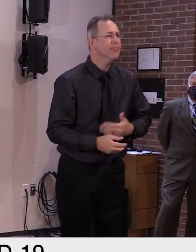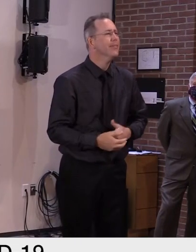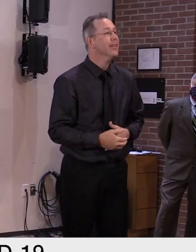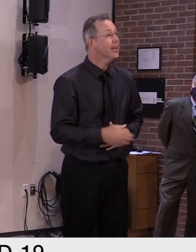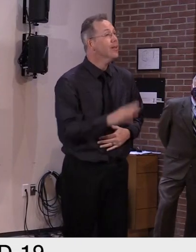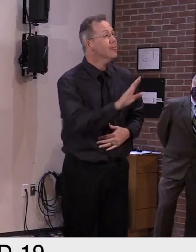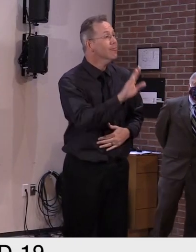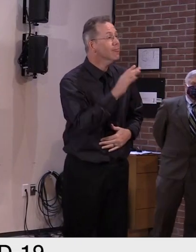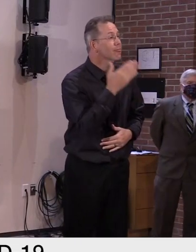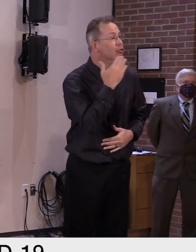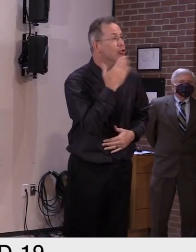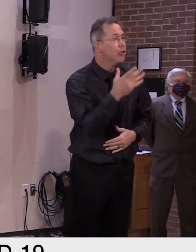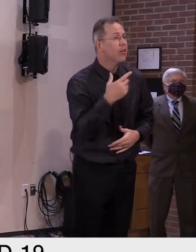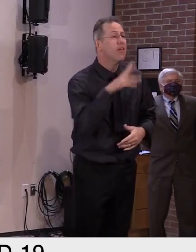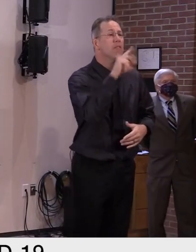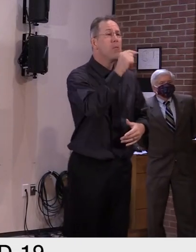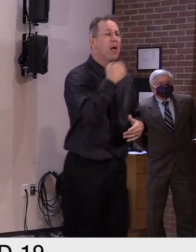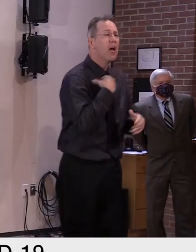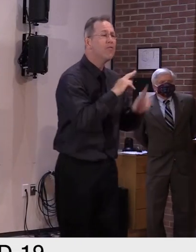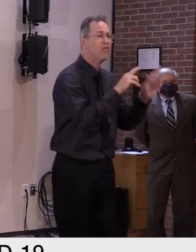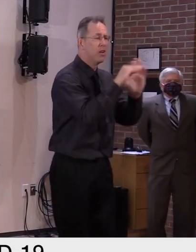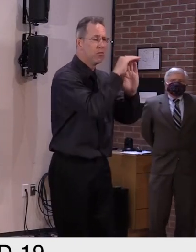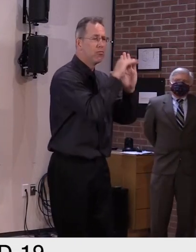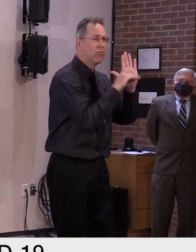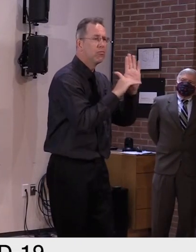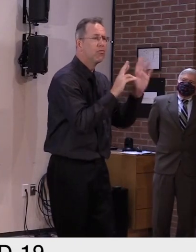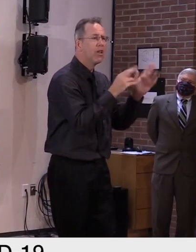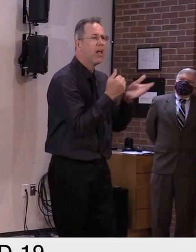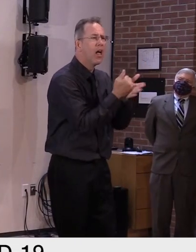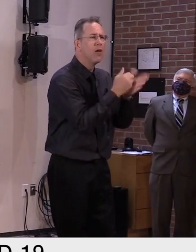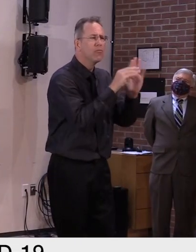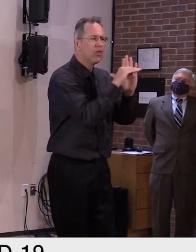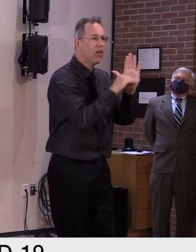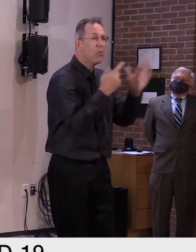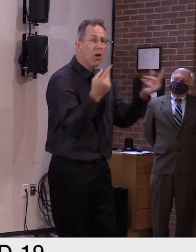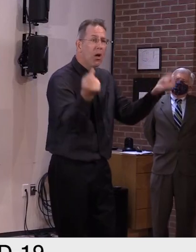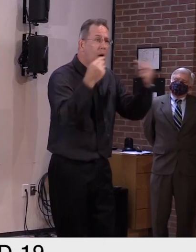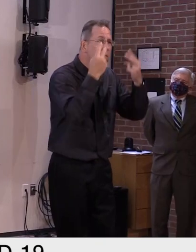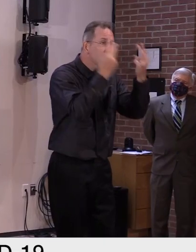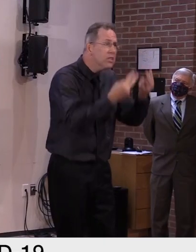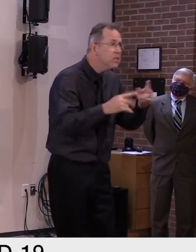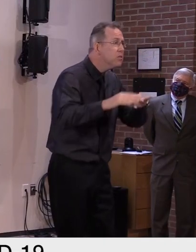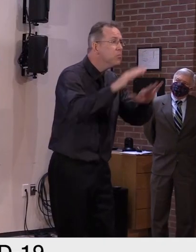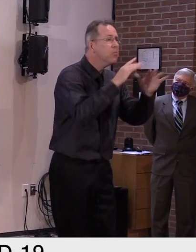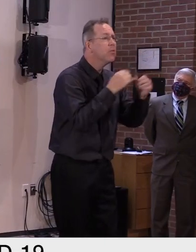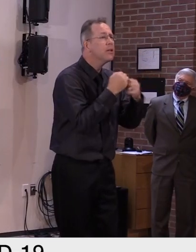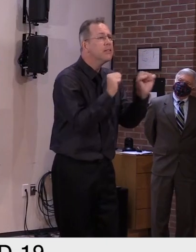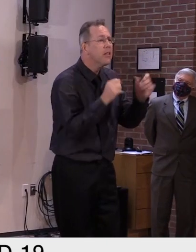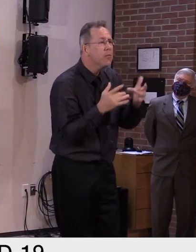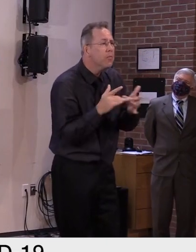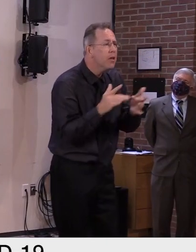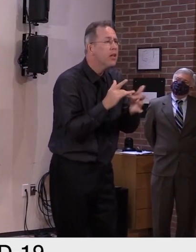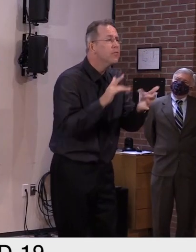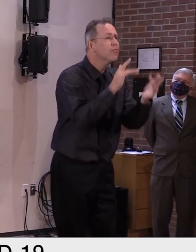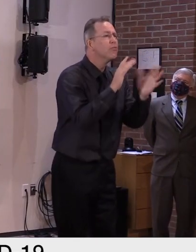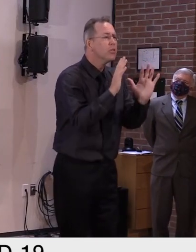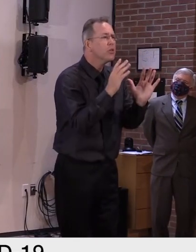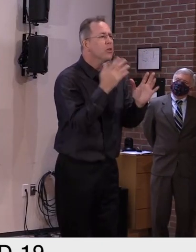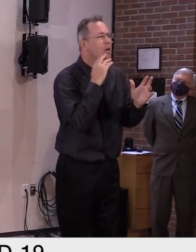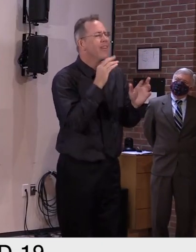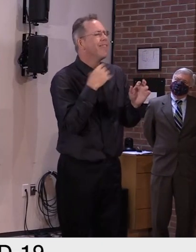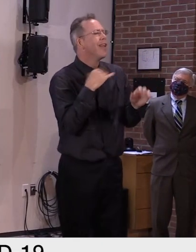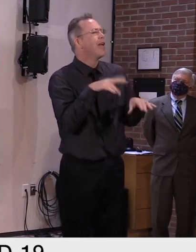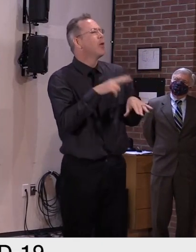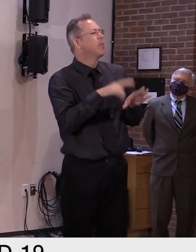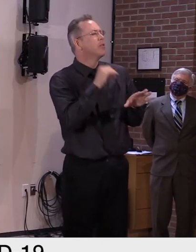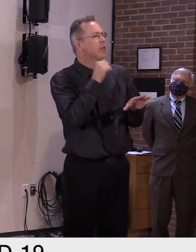But it's not going to be normal. You know, it's not going to be the same as it has been in the past. It's the social gatherings that are the problem. It's not